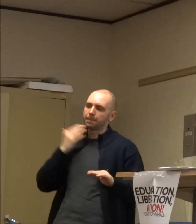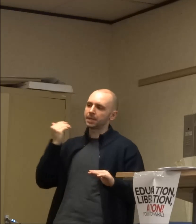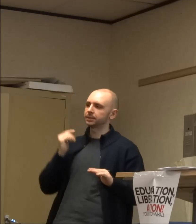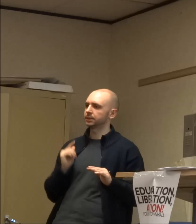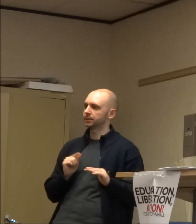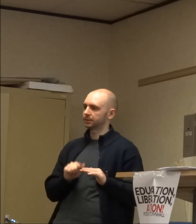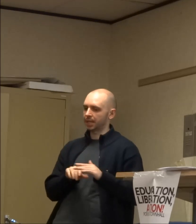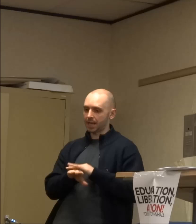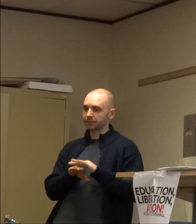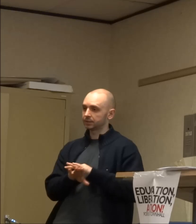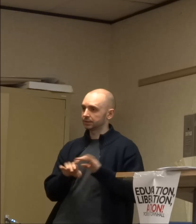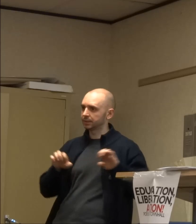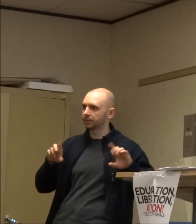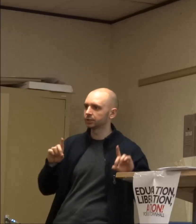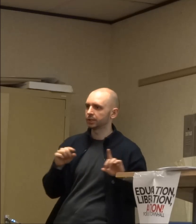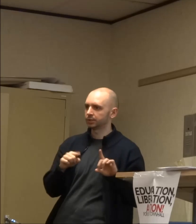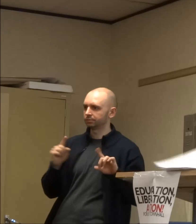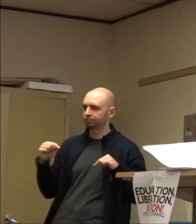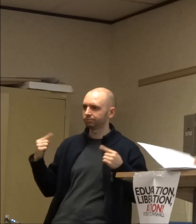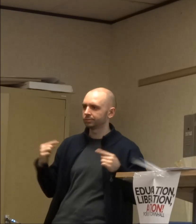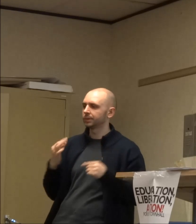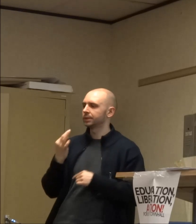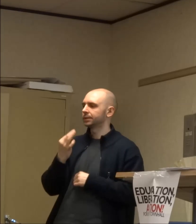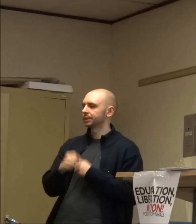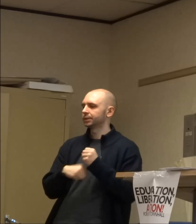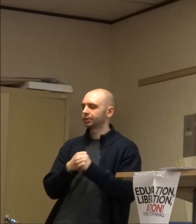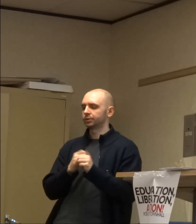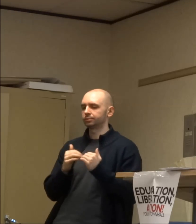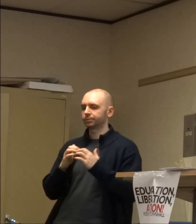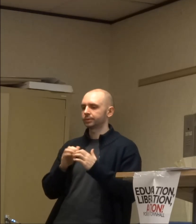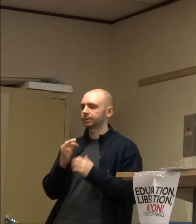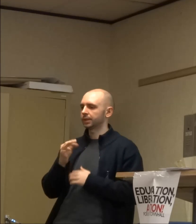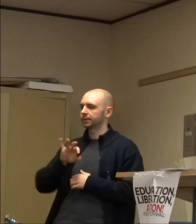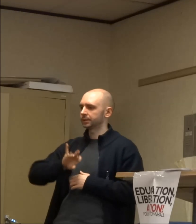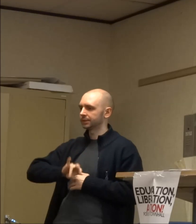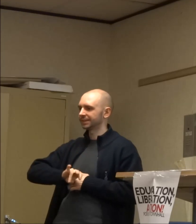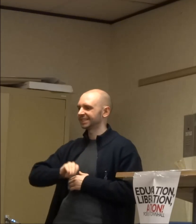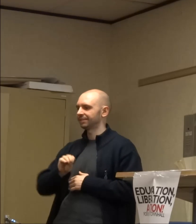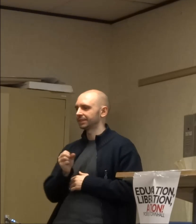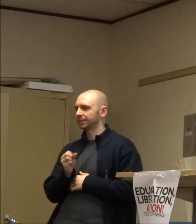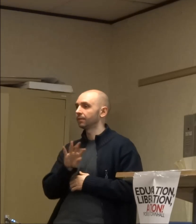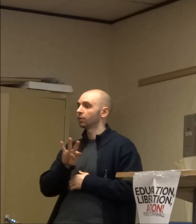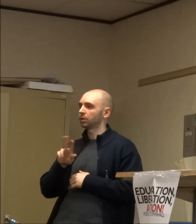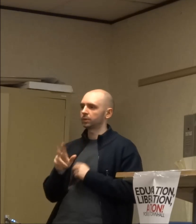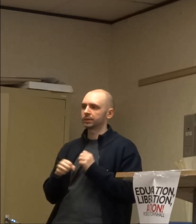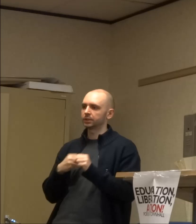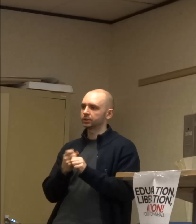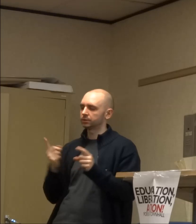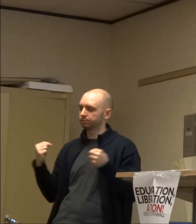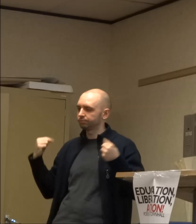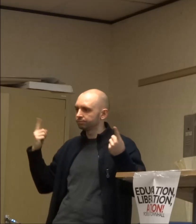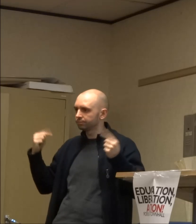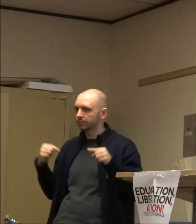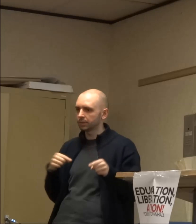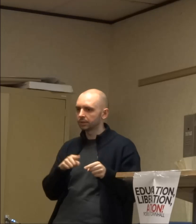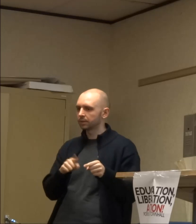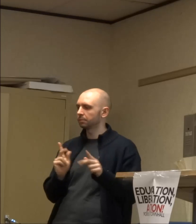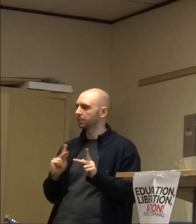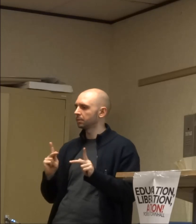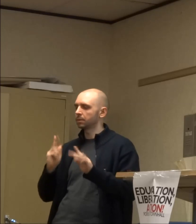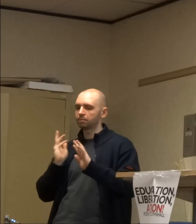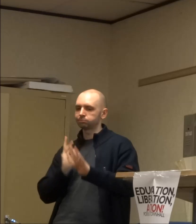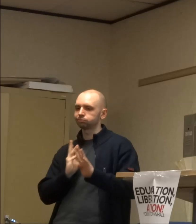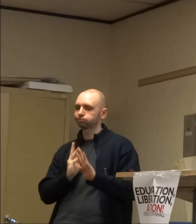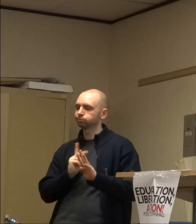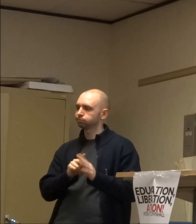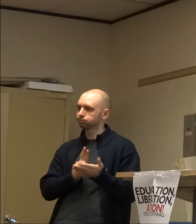time. Since its inception in 1970 and for the past 43 years, it's been providing a path for people from historically